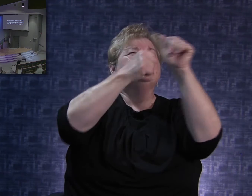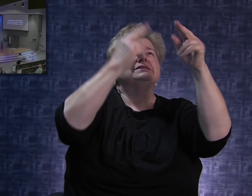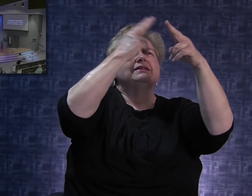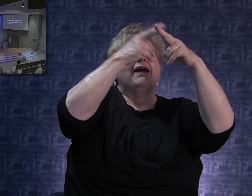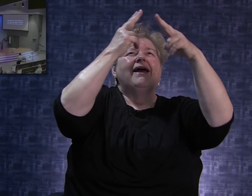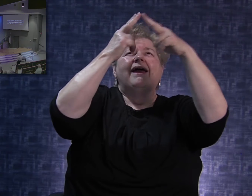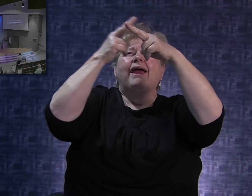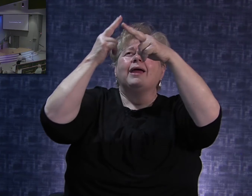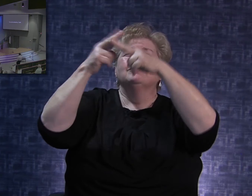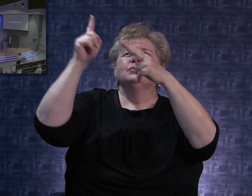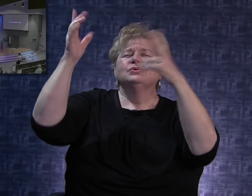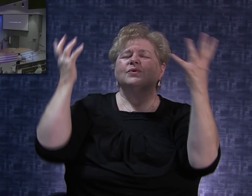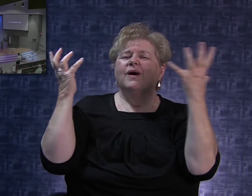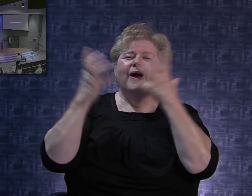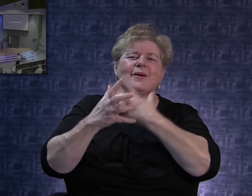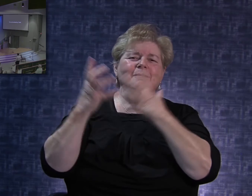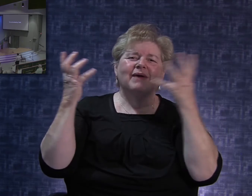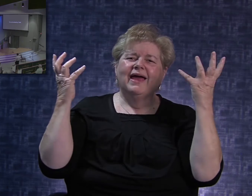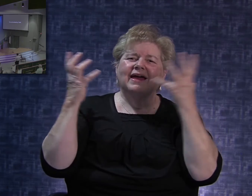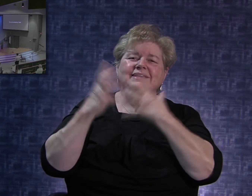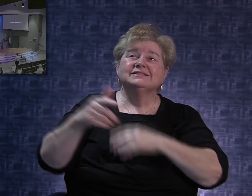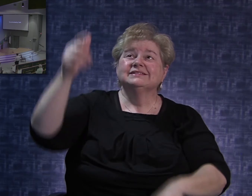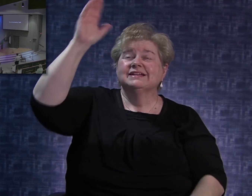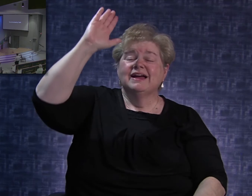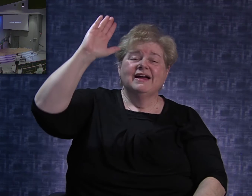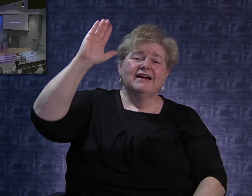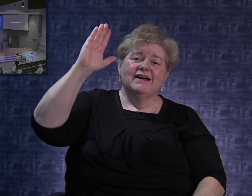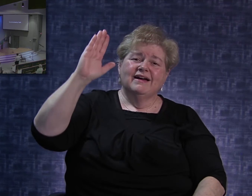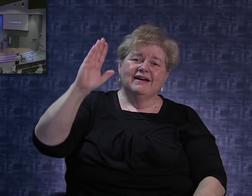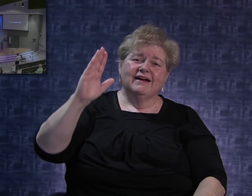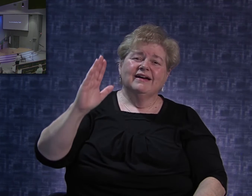by name. You are amazing,